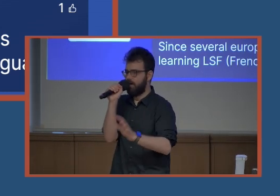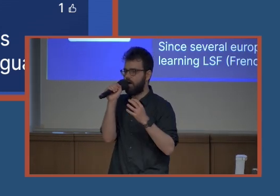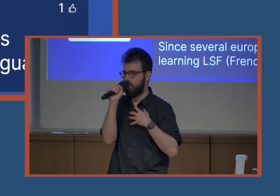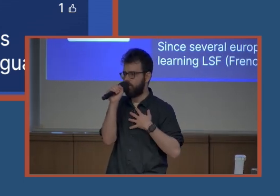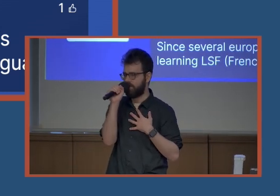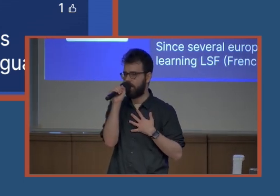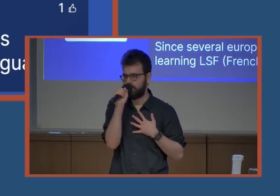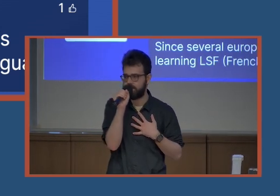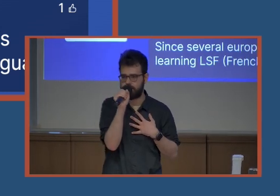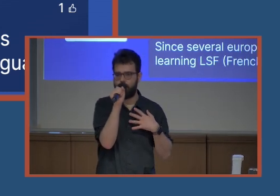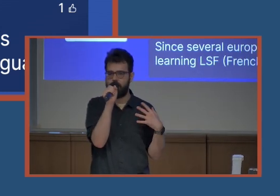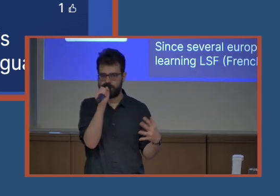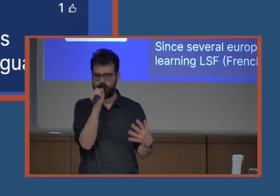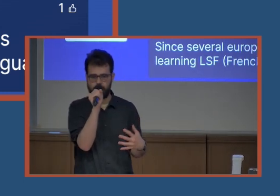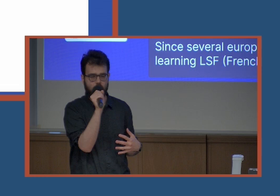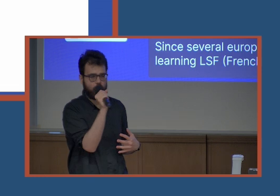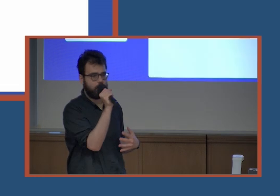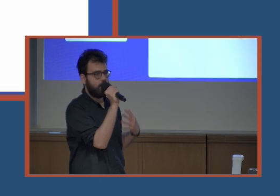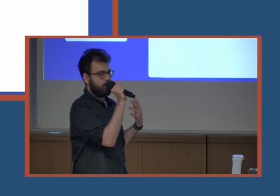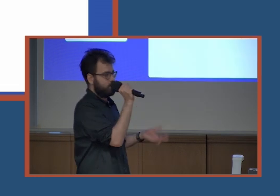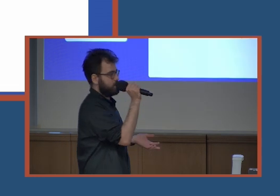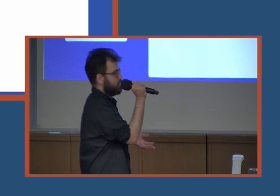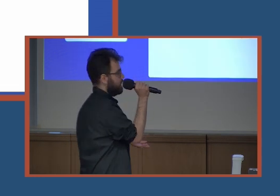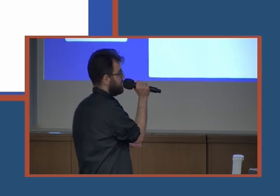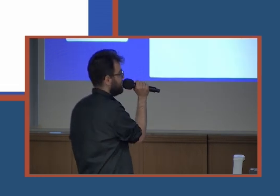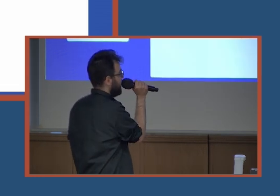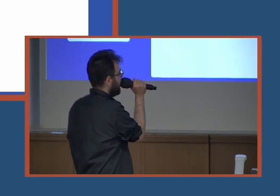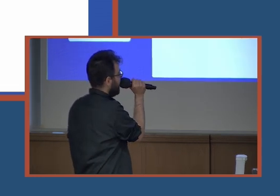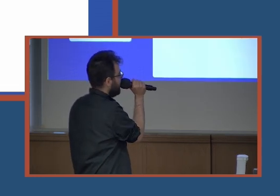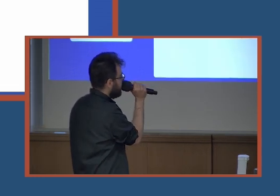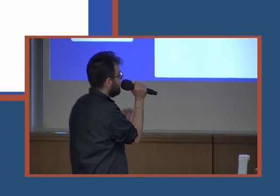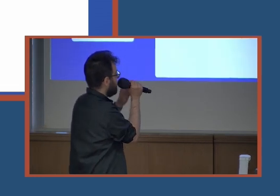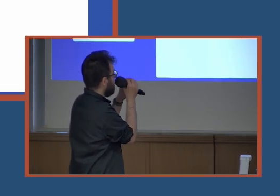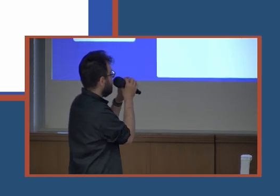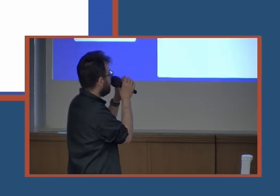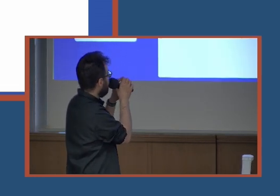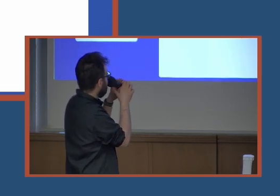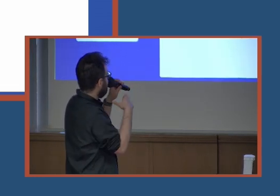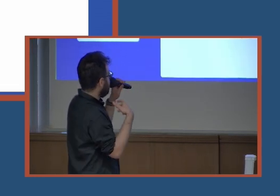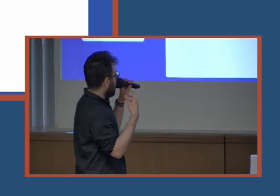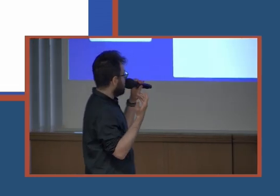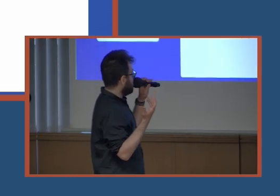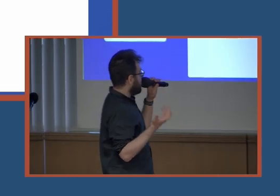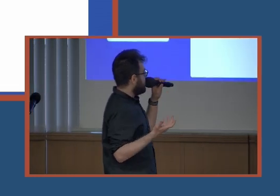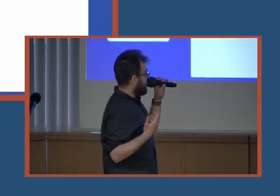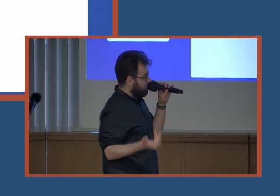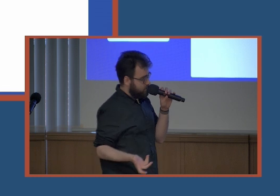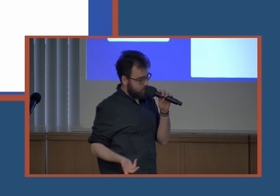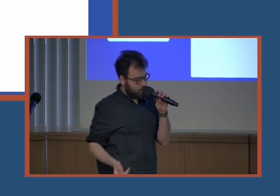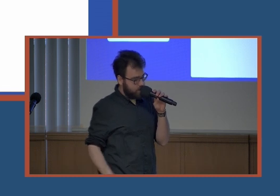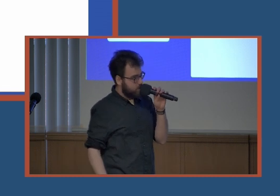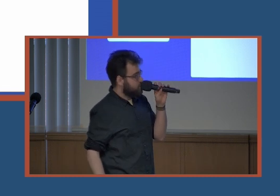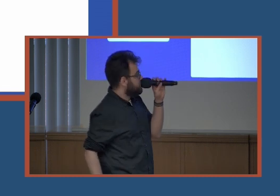have our own signs. So why should we borrow the signs? Yes. But when it comes to like